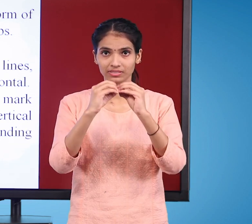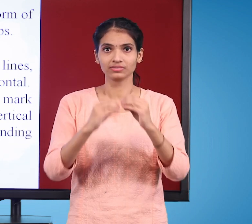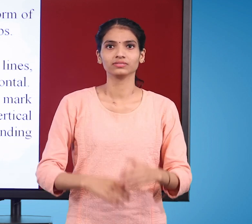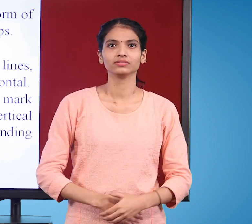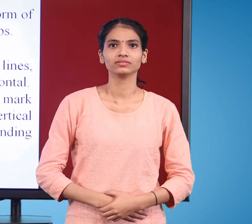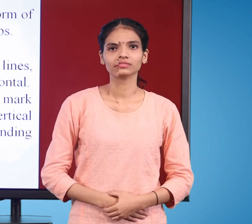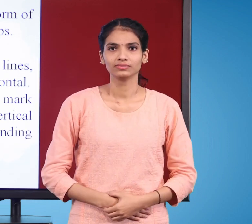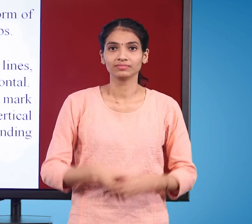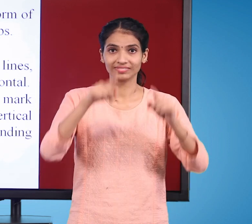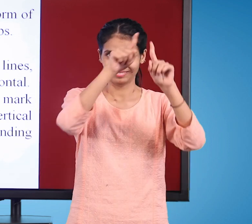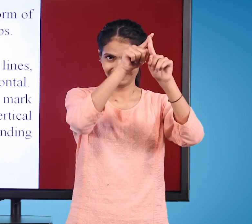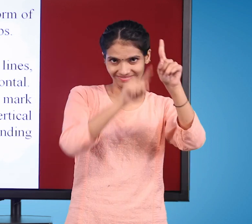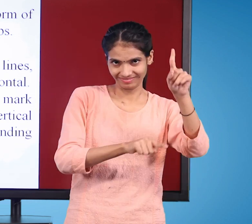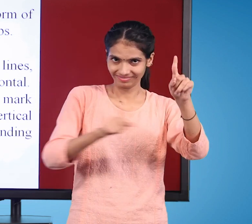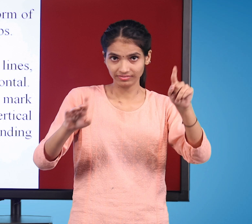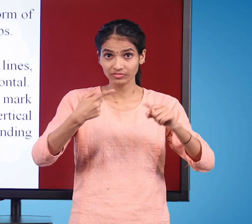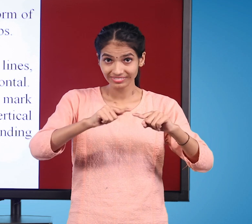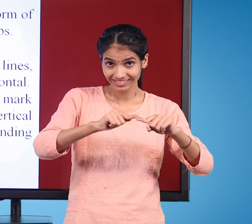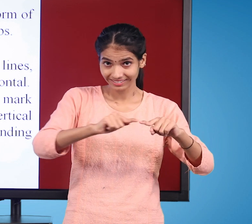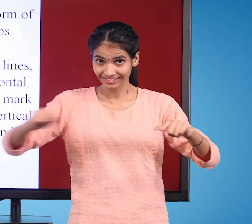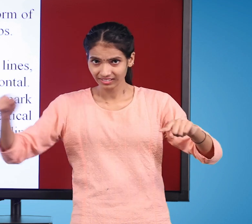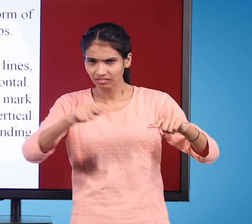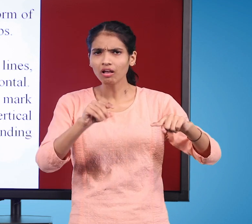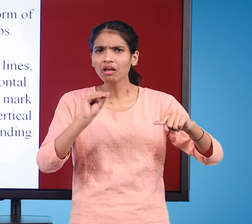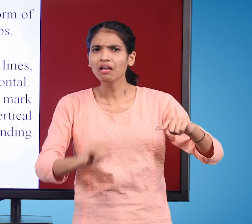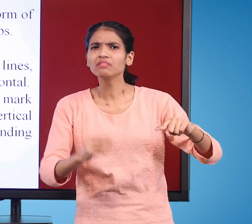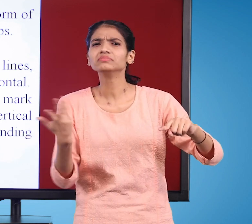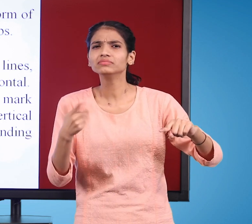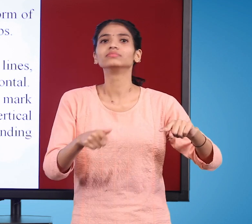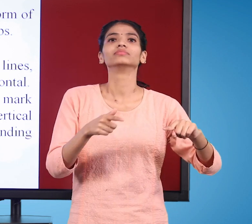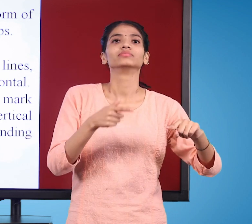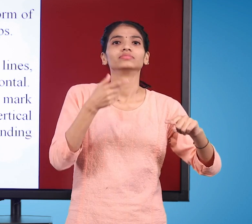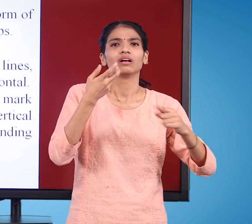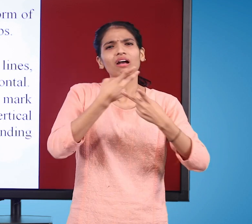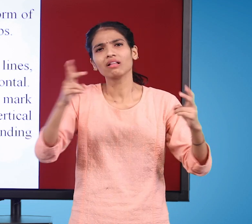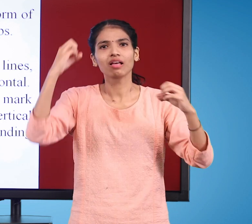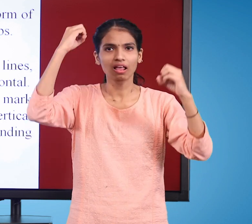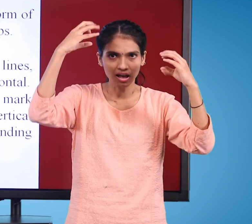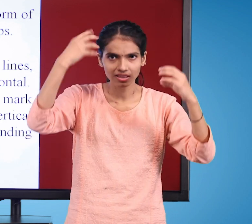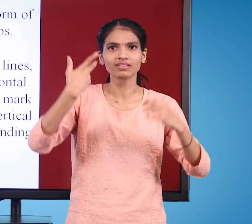B. Along the horizontal line, mark the items,